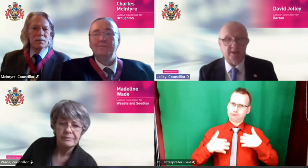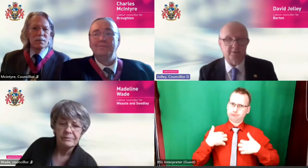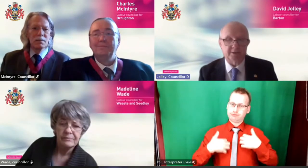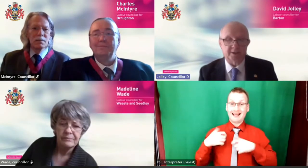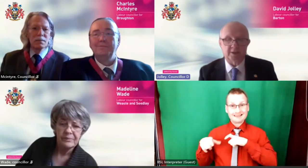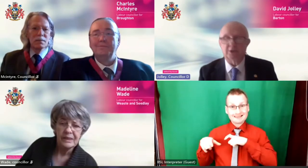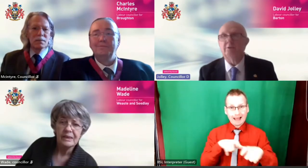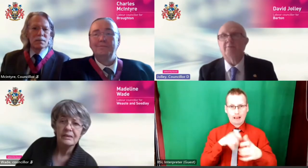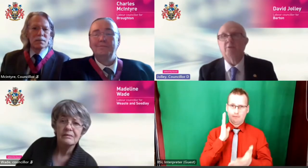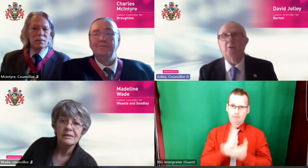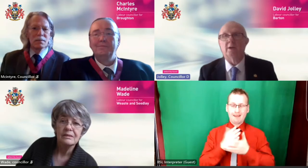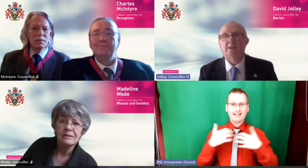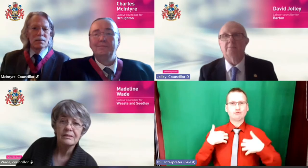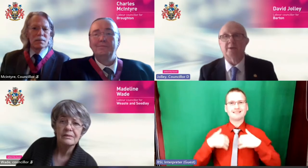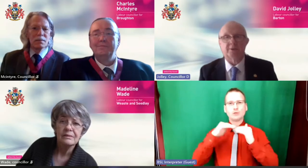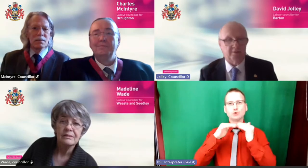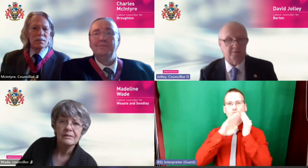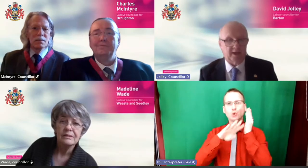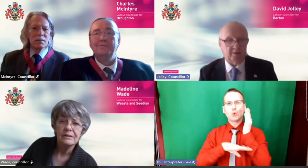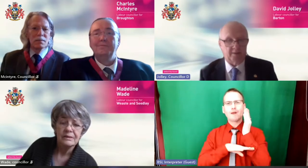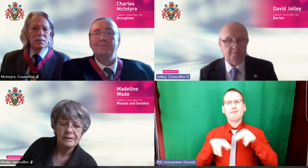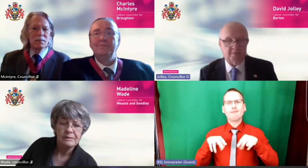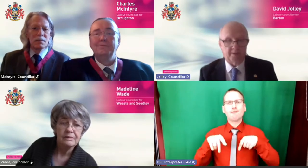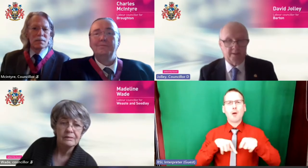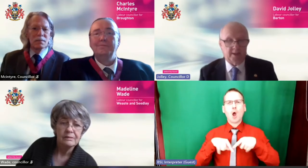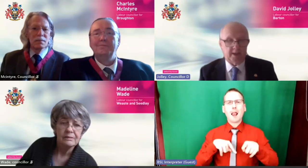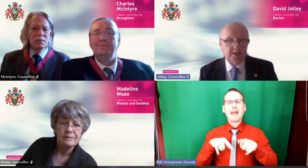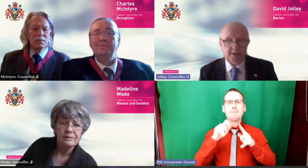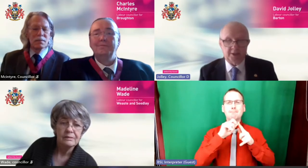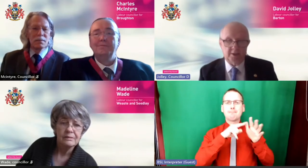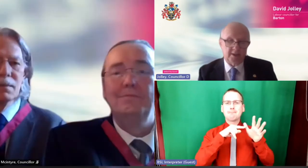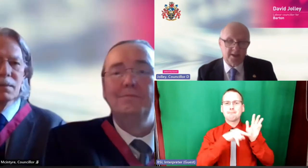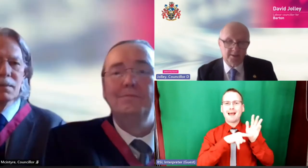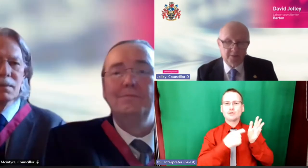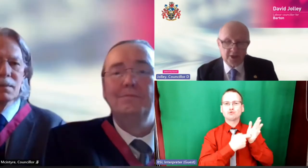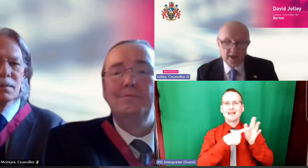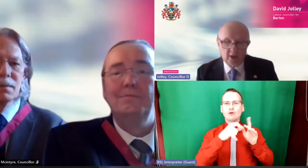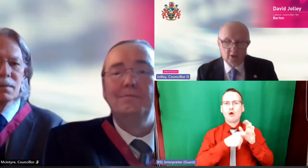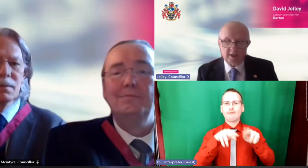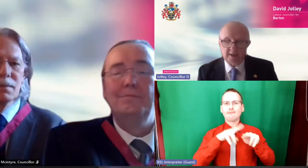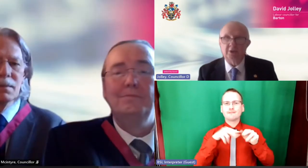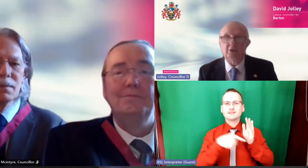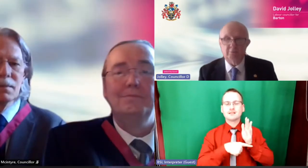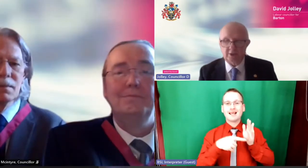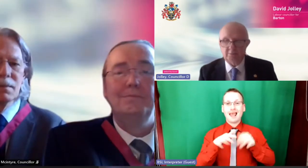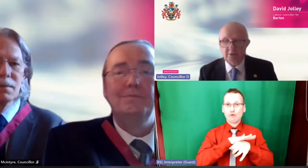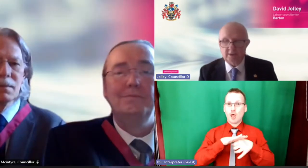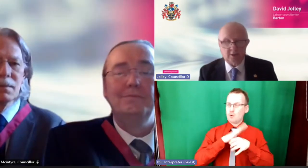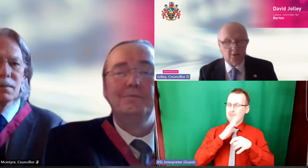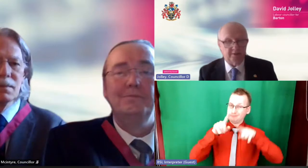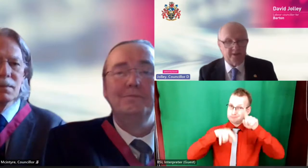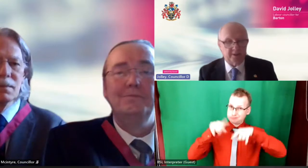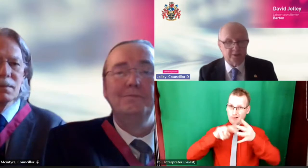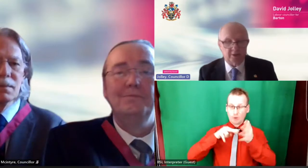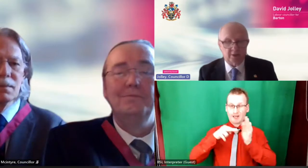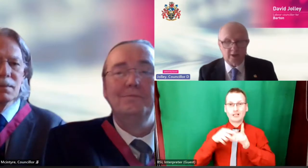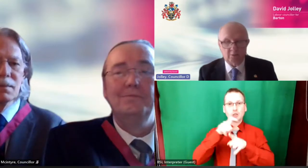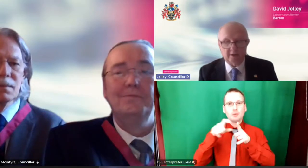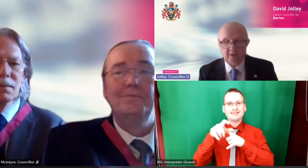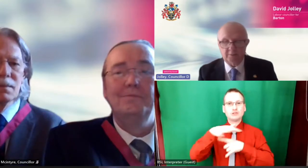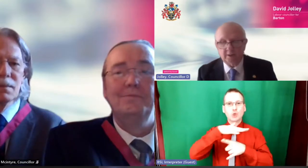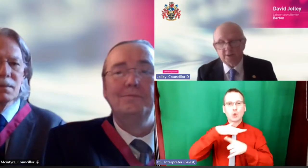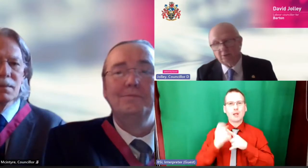has a particular interest in junior football in the Patricroft area. In addition, he and Michelle organise numerous community social events, which are